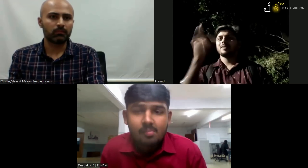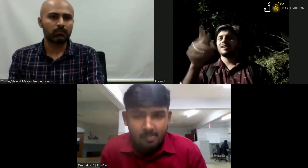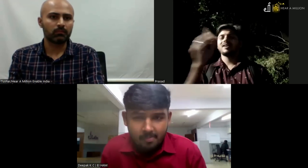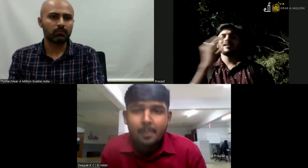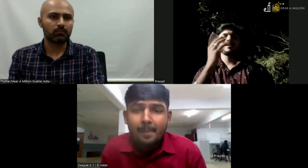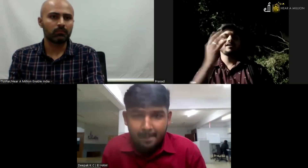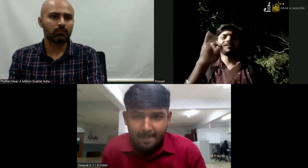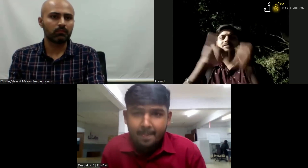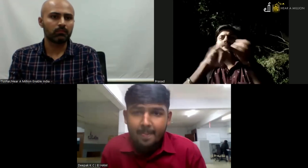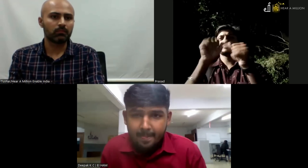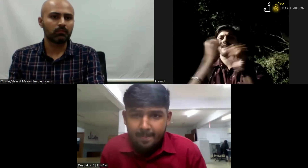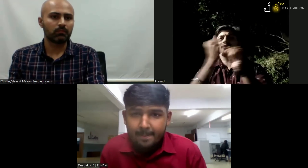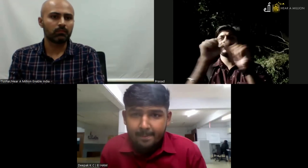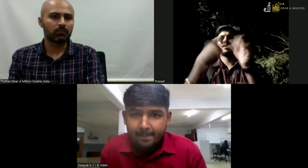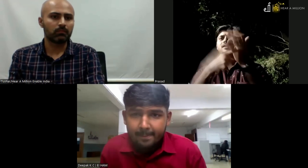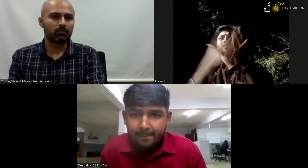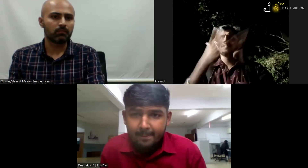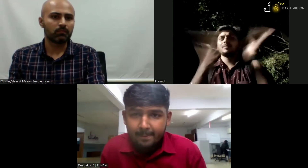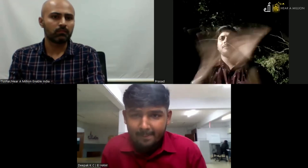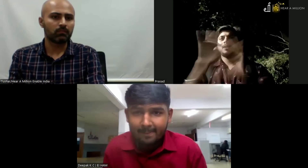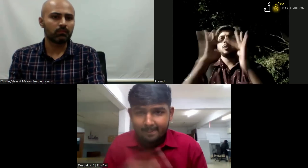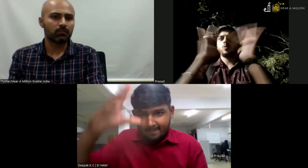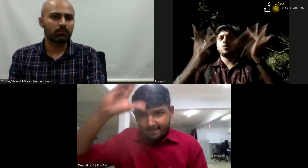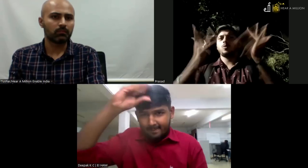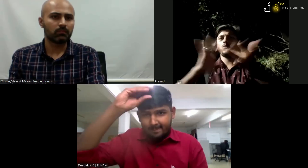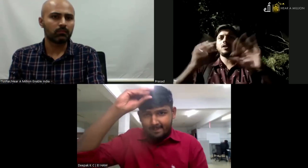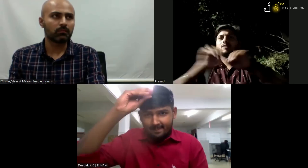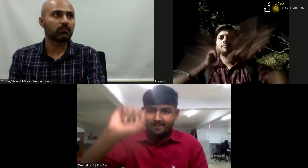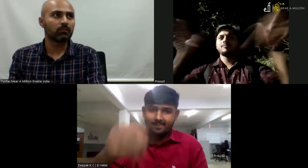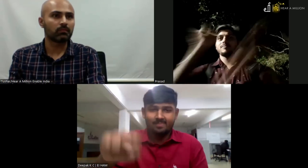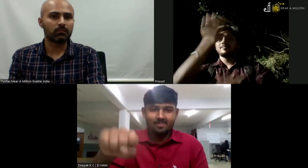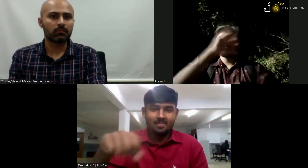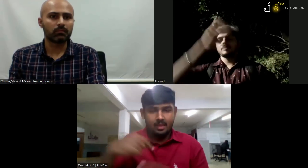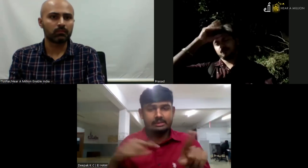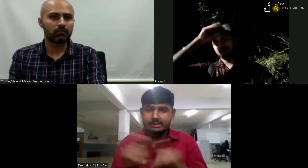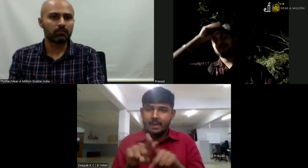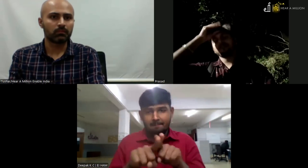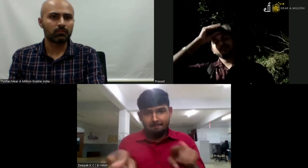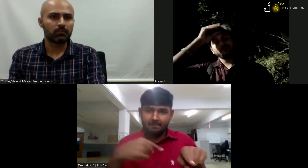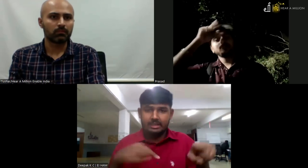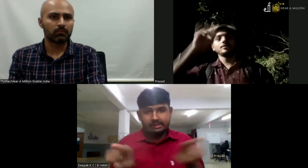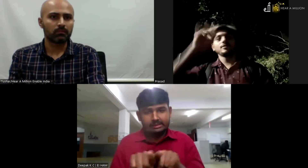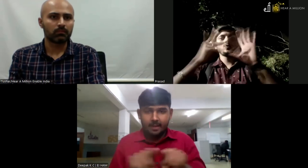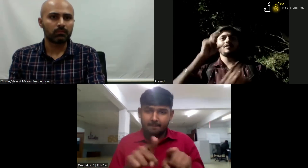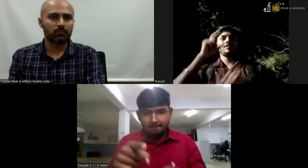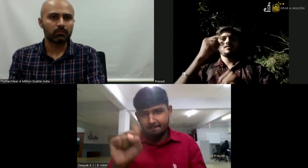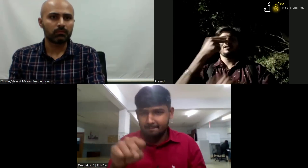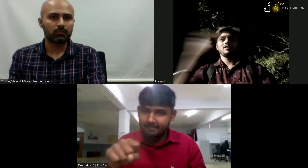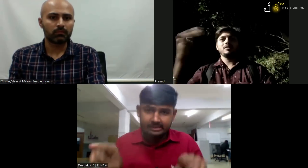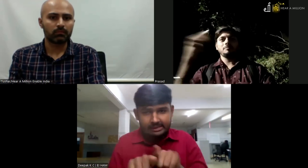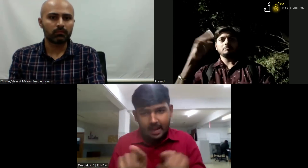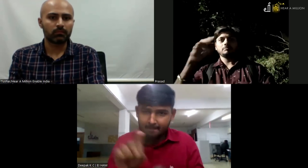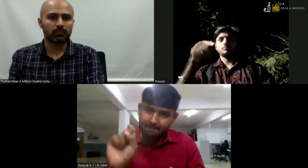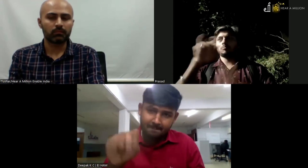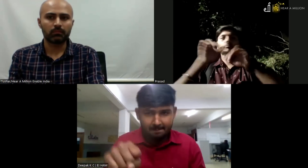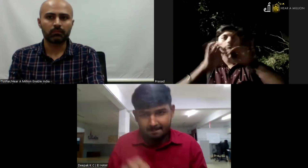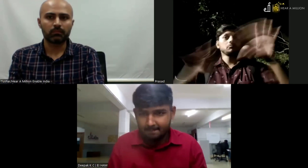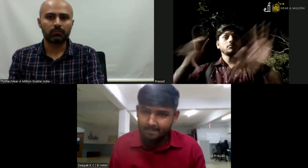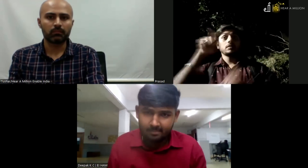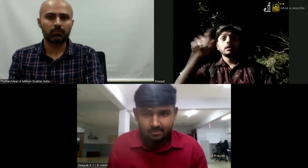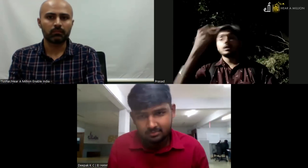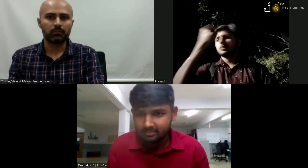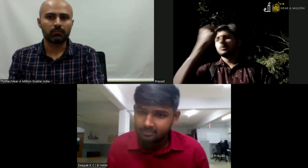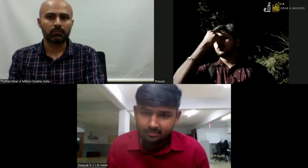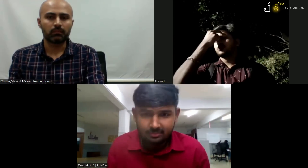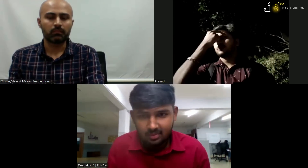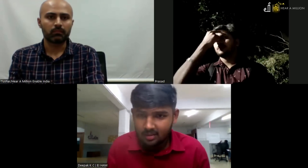they're all same. Like Sagar signed, remember? Yeah, I remember his